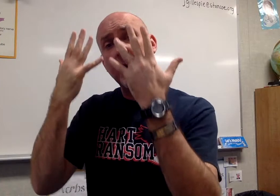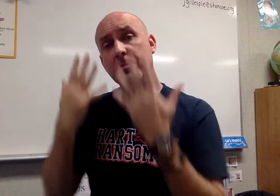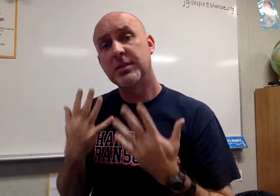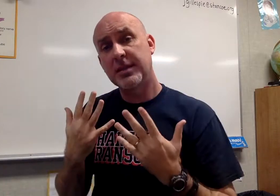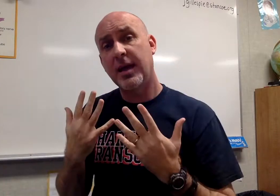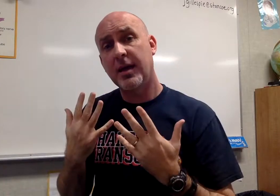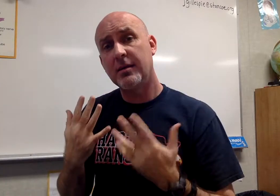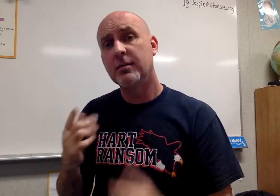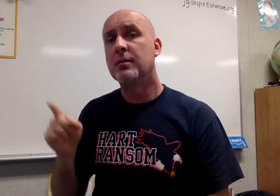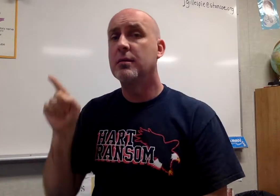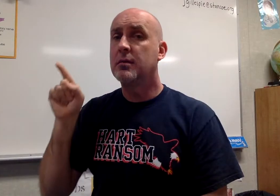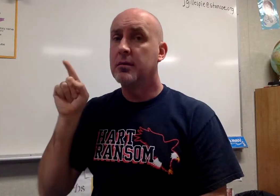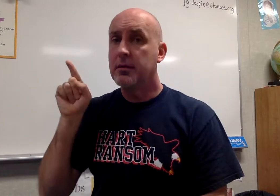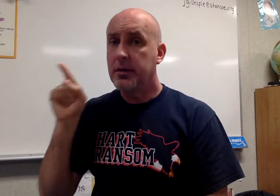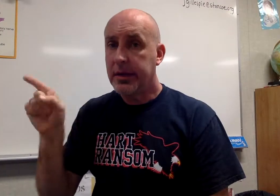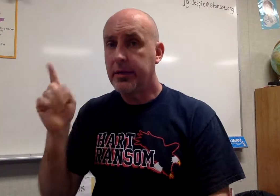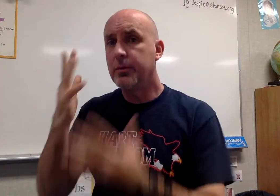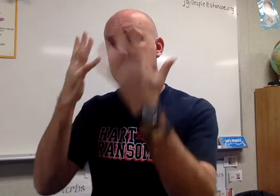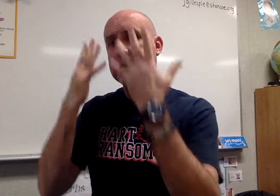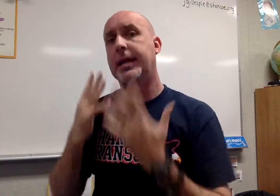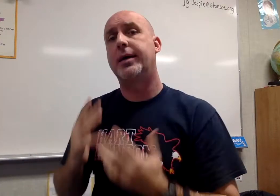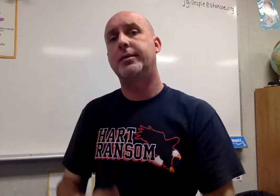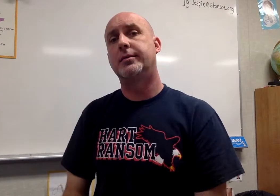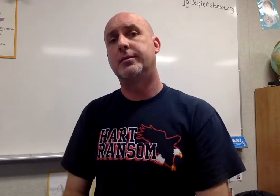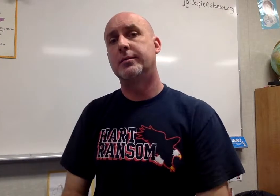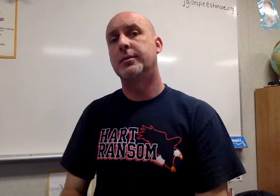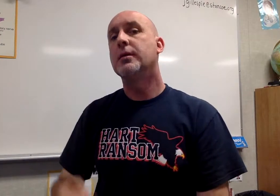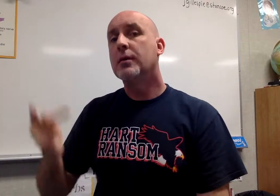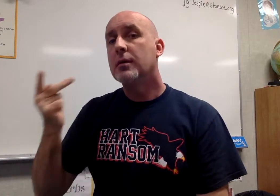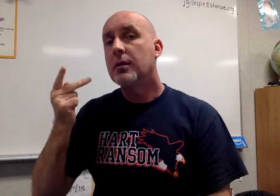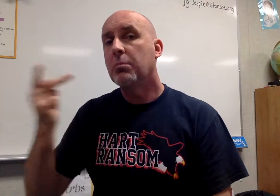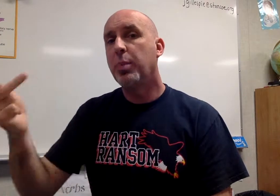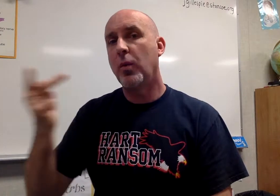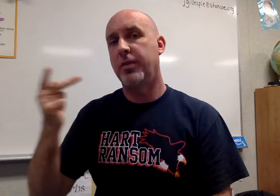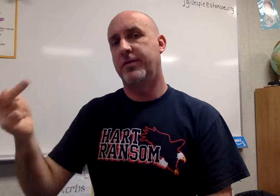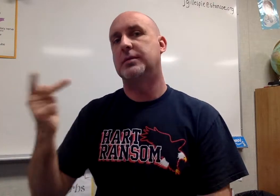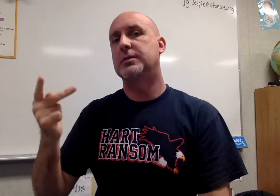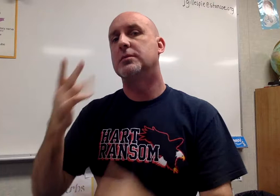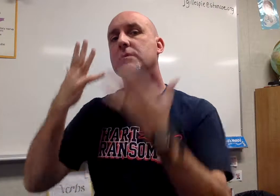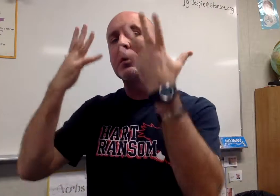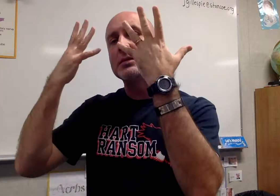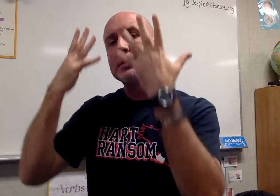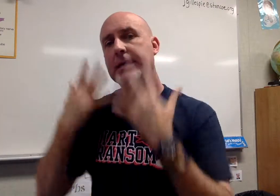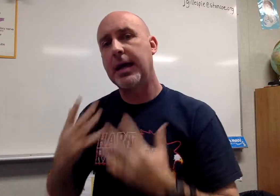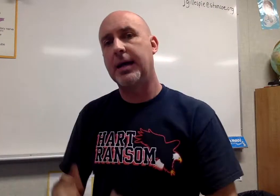I'm sad and you are sad. Both of us, we are sad.